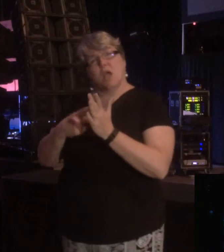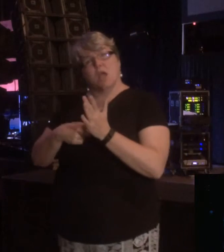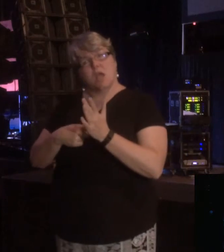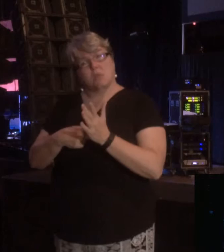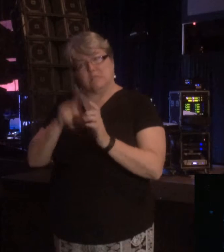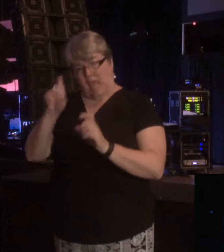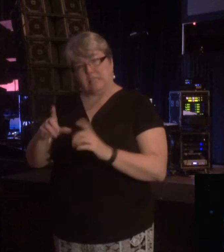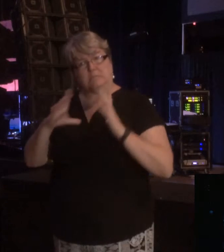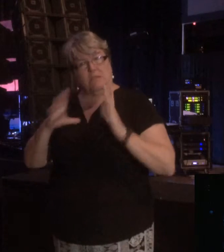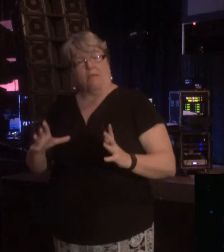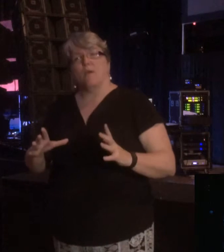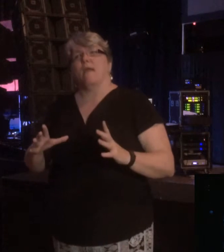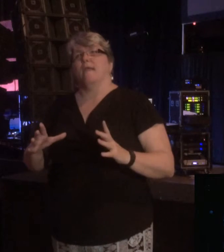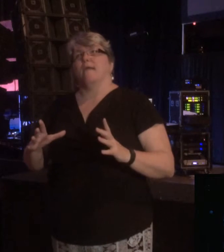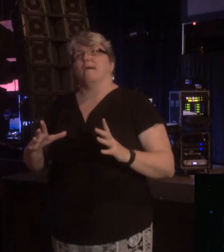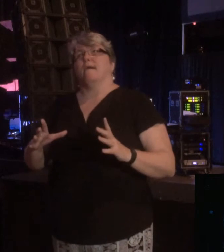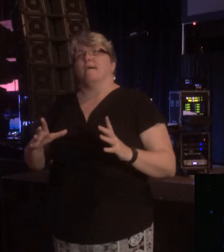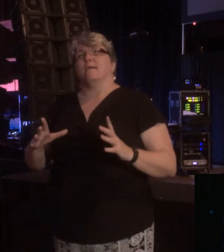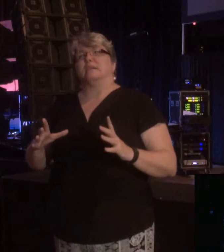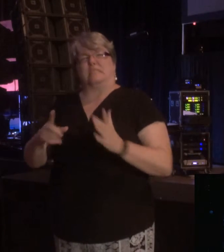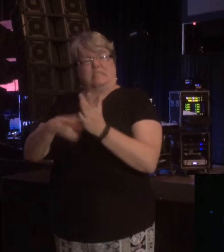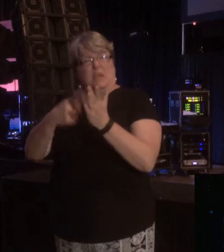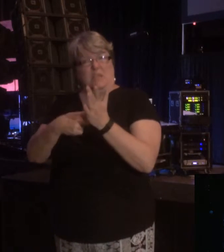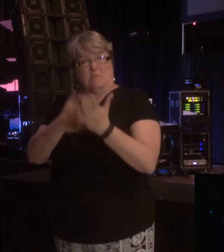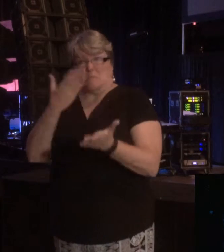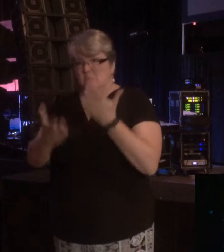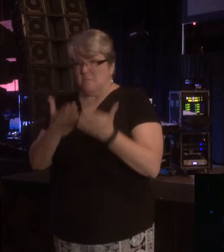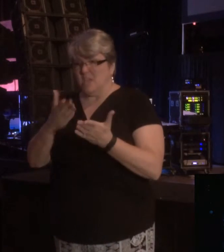You're smart. You go. Define resources.